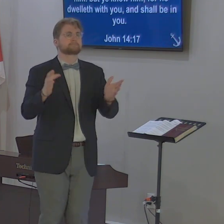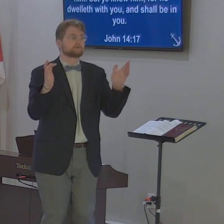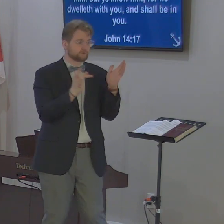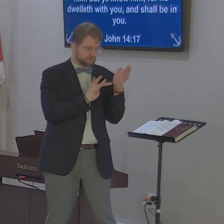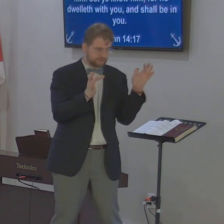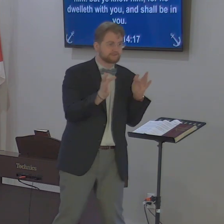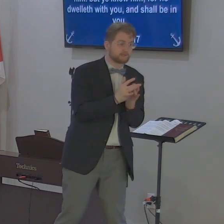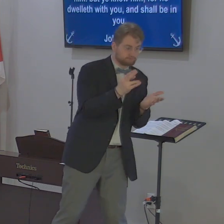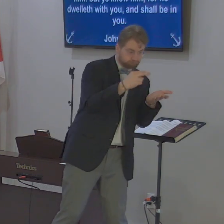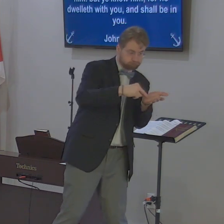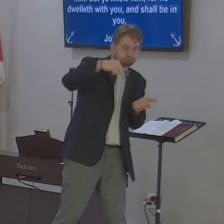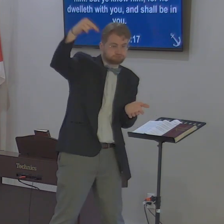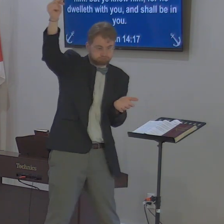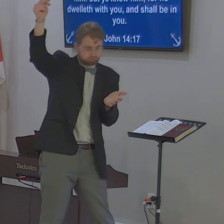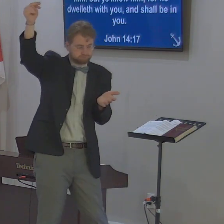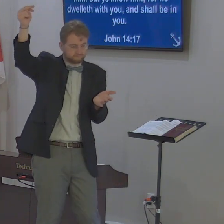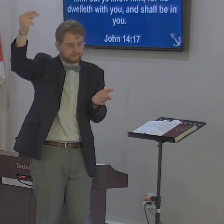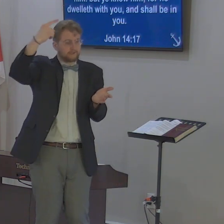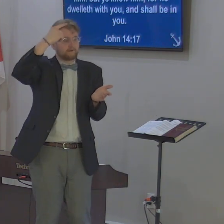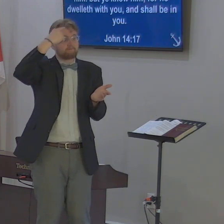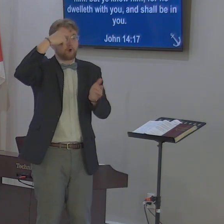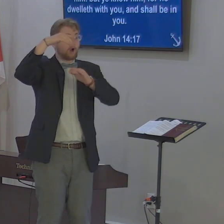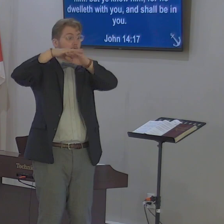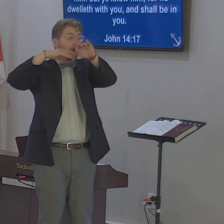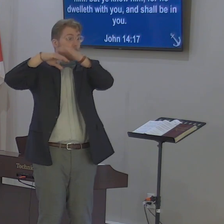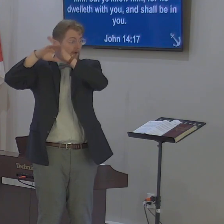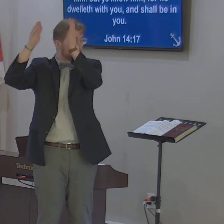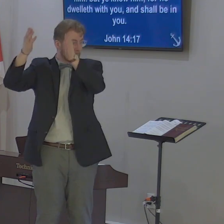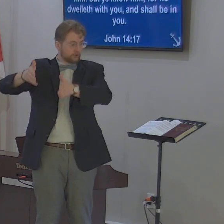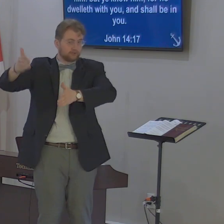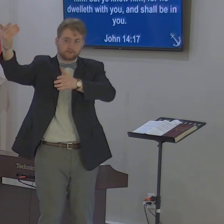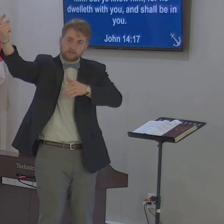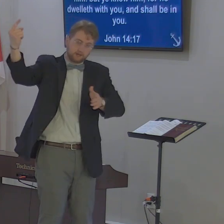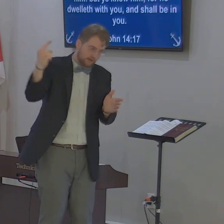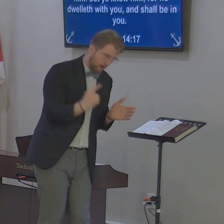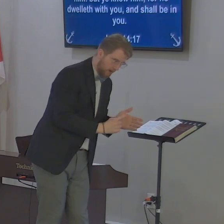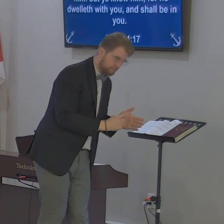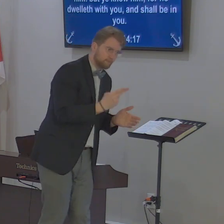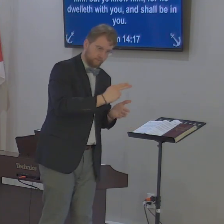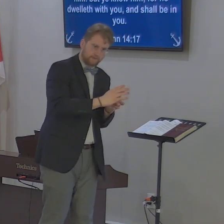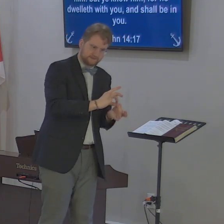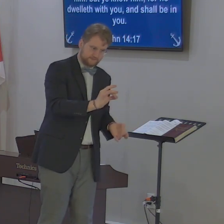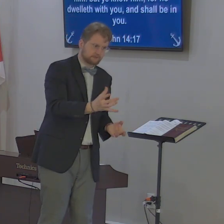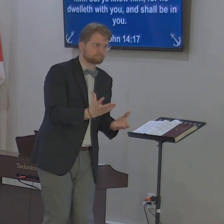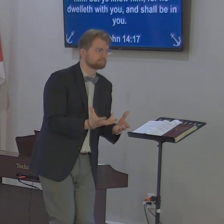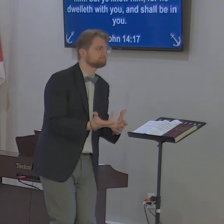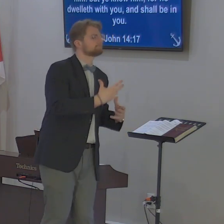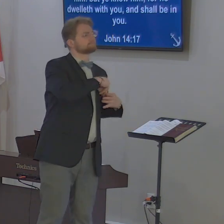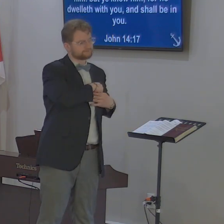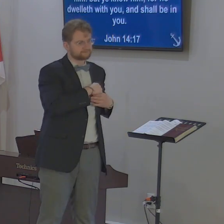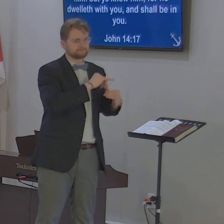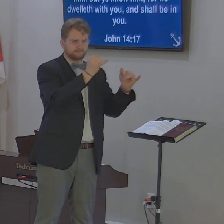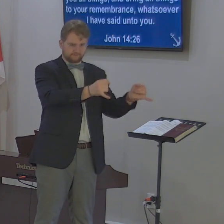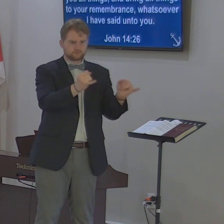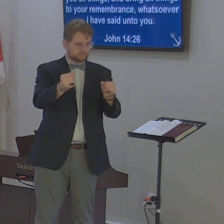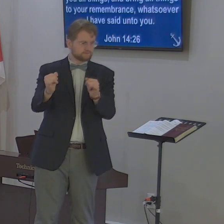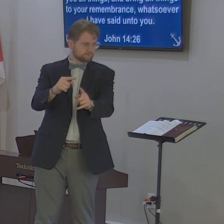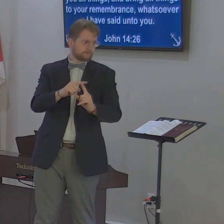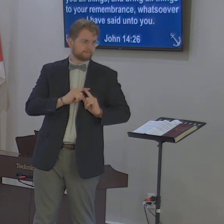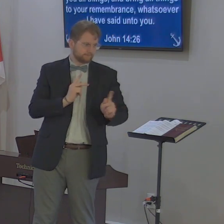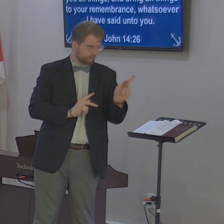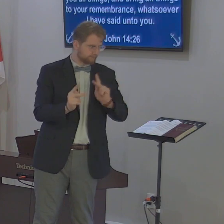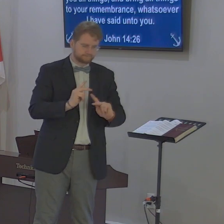away for the Comforter, the Holy Spirit of God, to come within that individual. Jump with me to verses 26